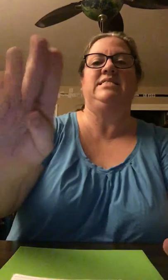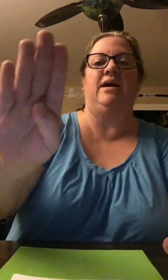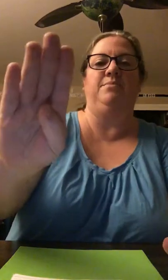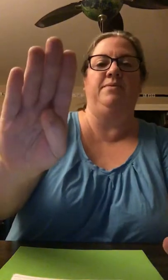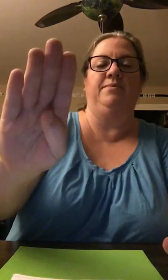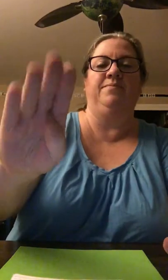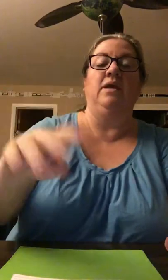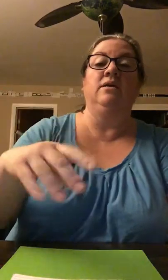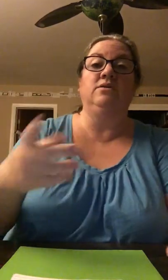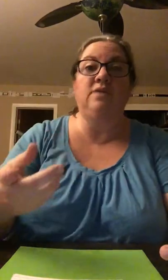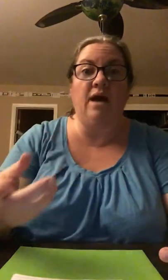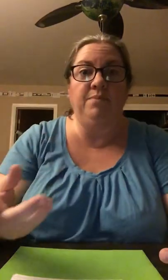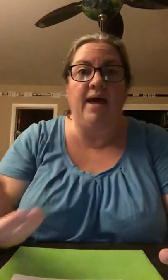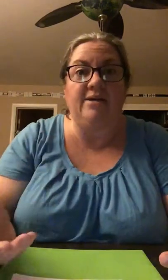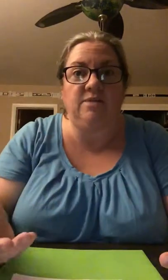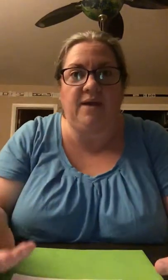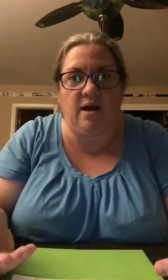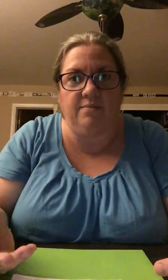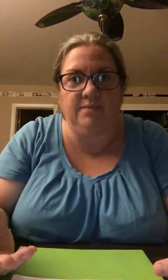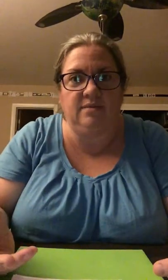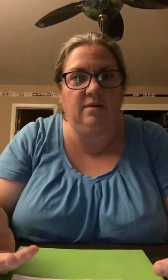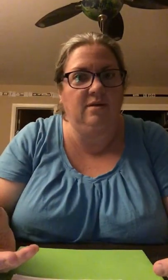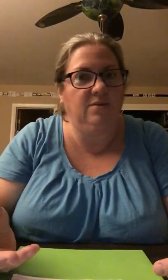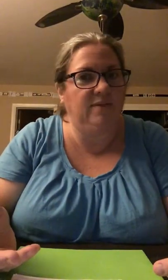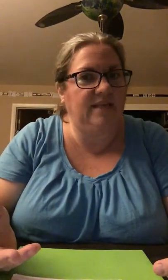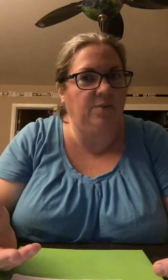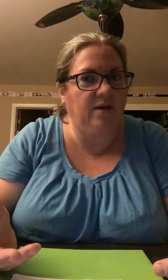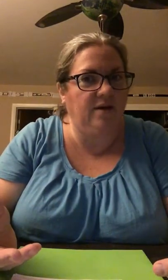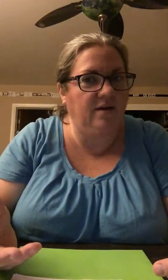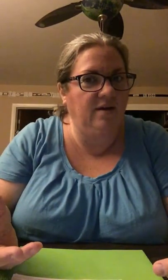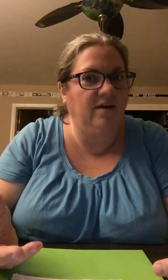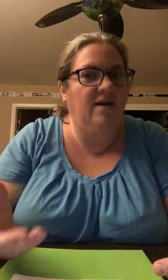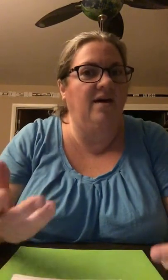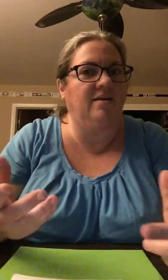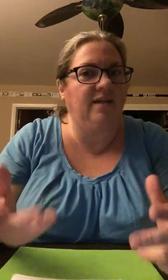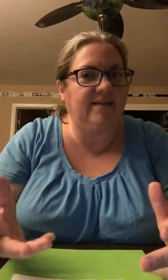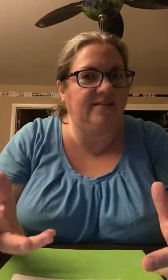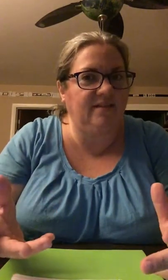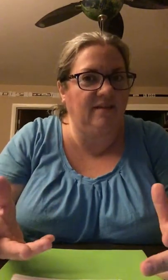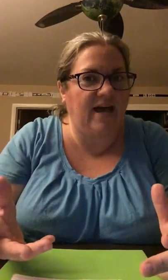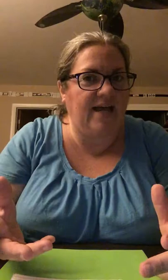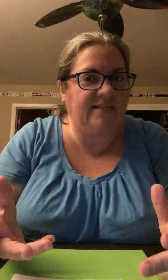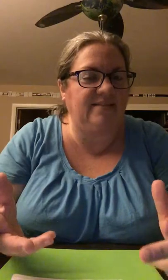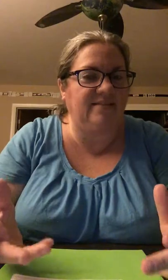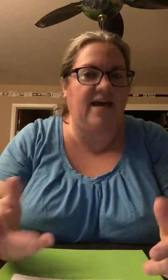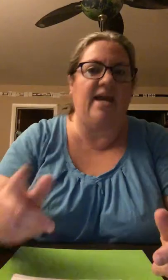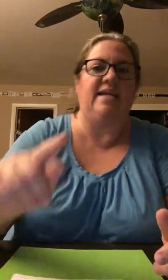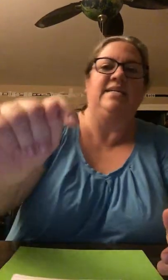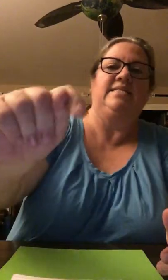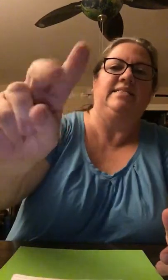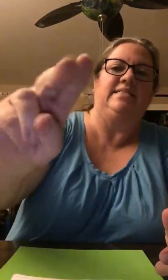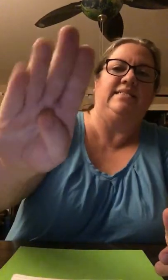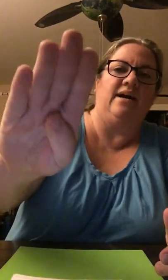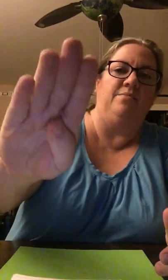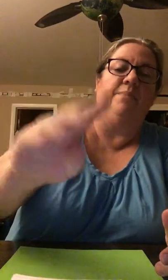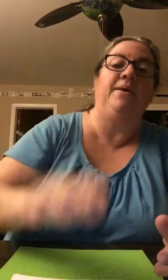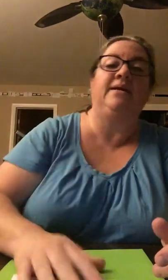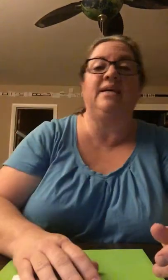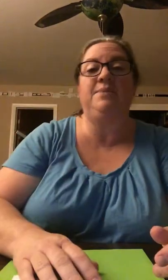tub. So tub actually becomes, what's that word? A lexicalized sign. Tub. Because it can be